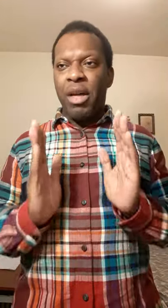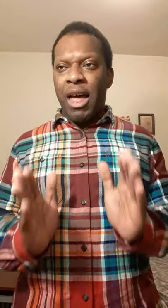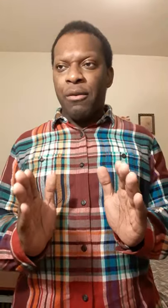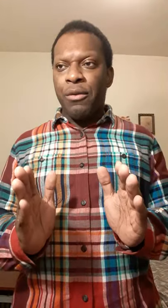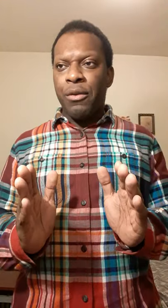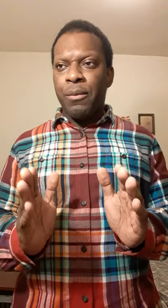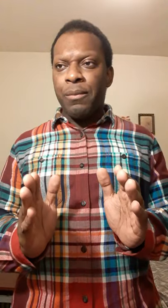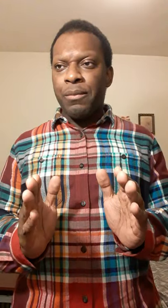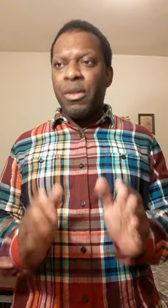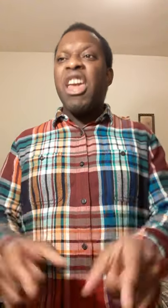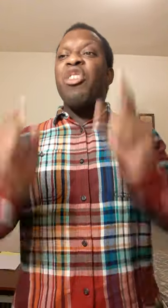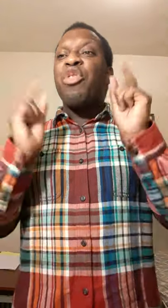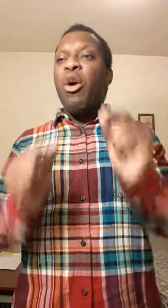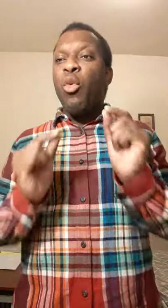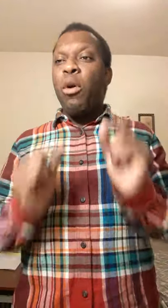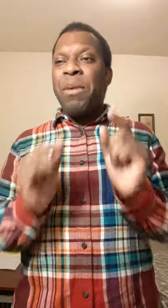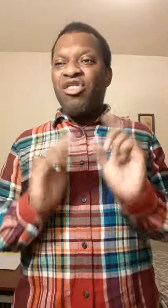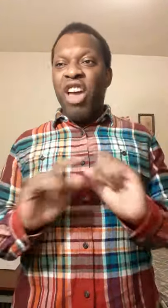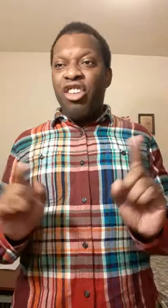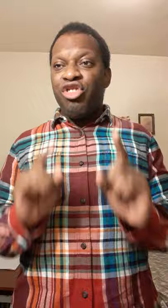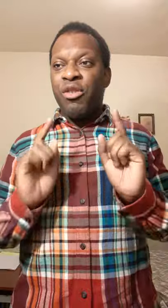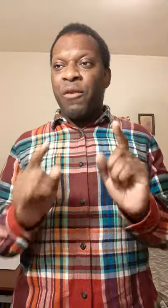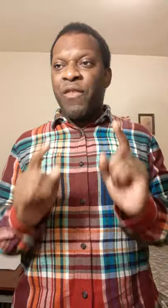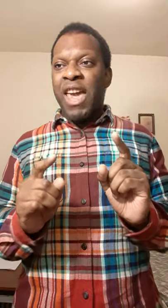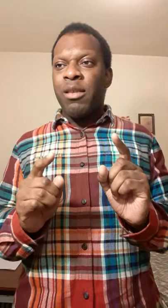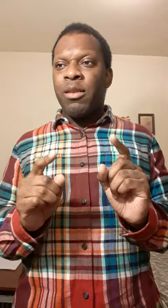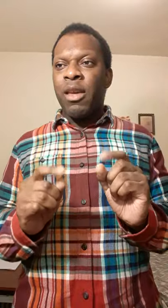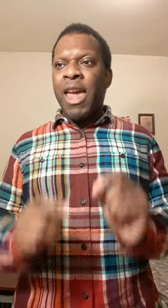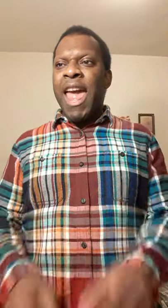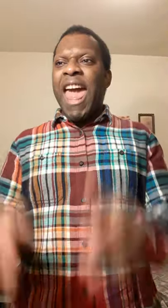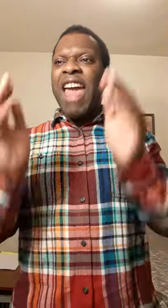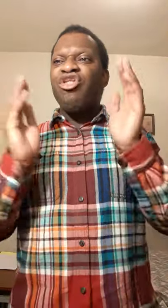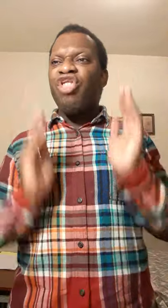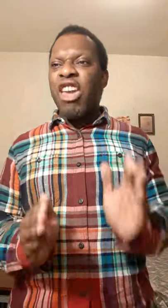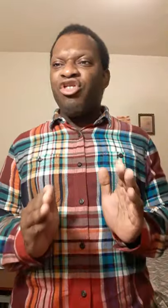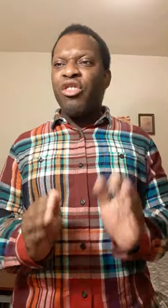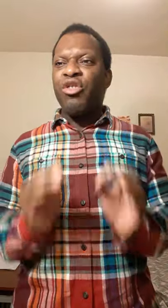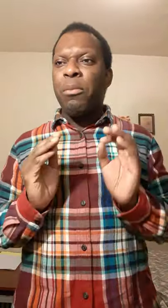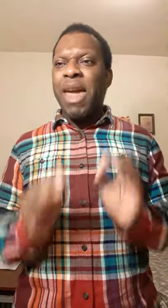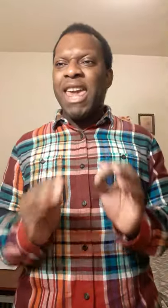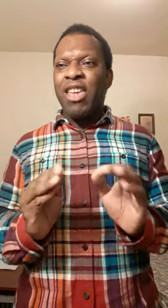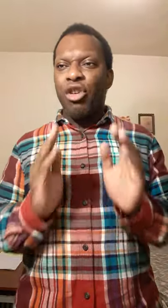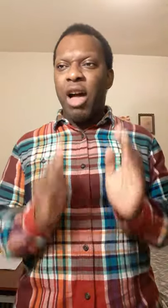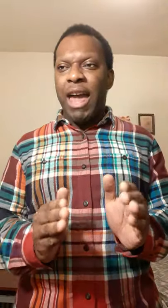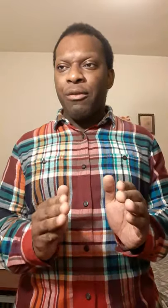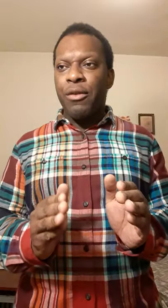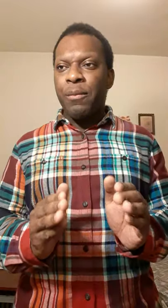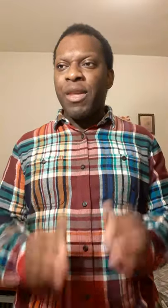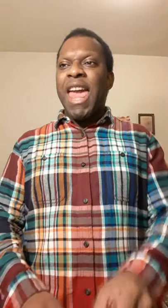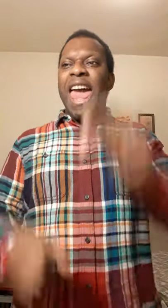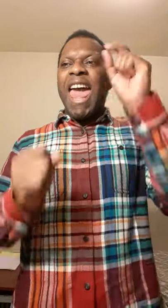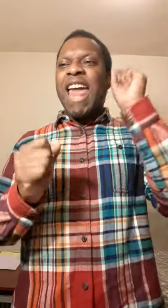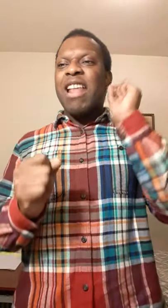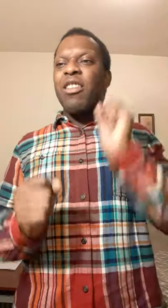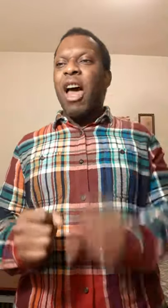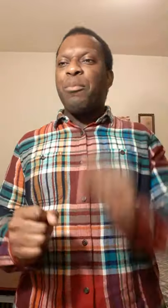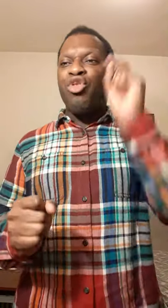of. There will be challenges to face and changes to make in your life, and it's up to